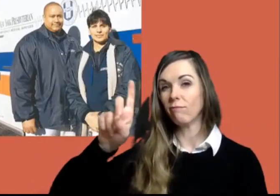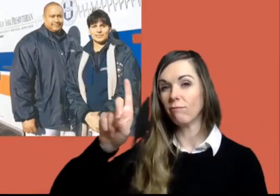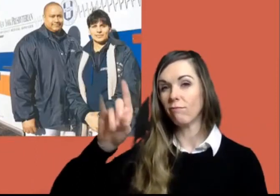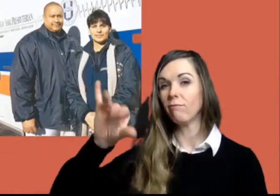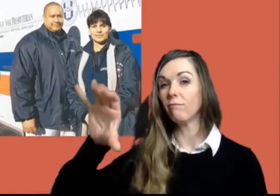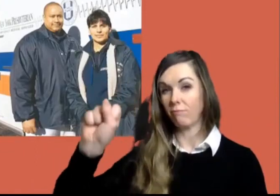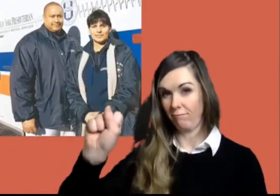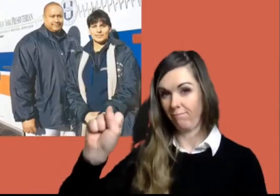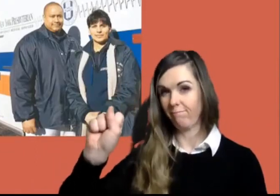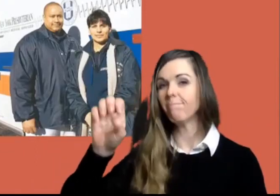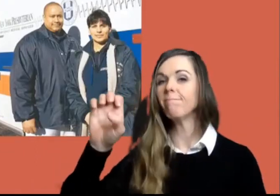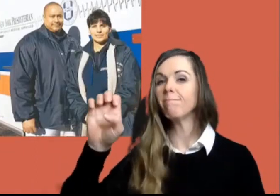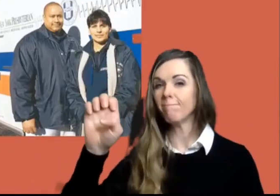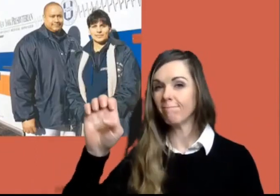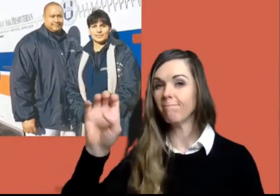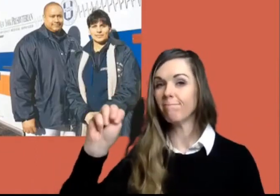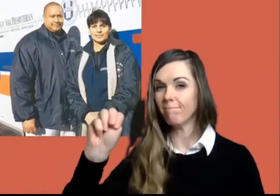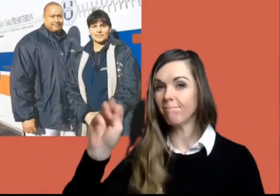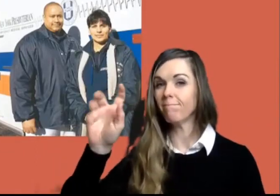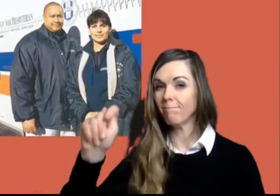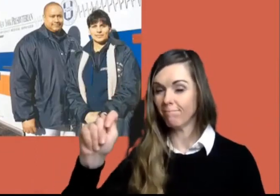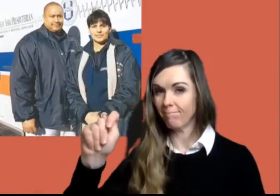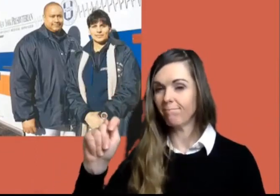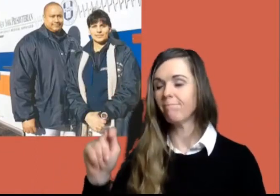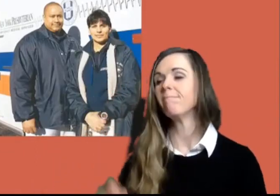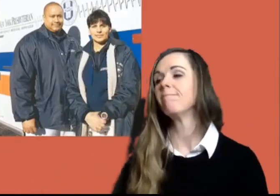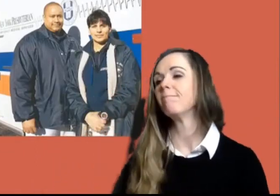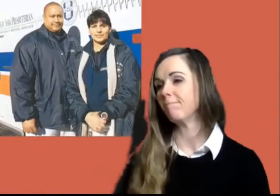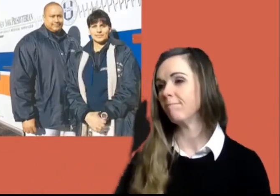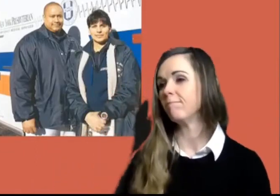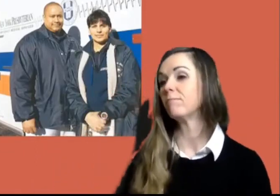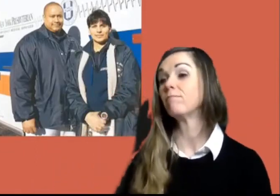We are paramedics.